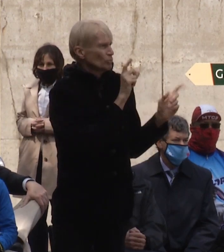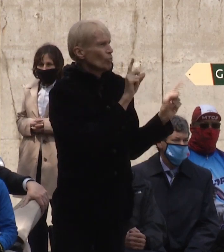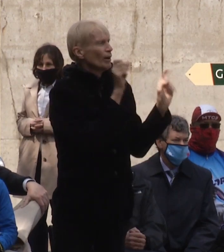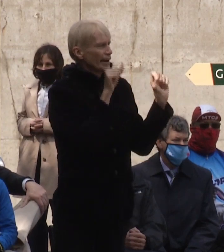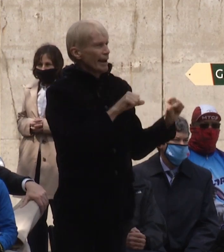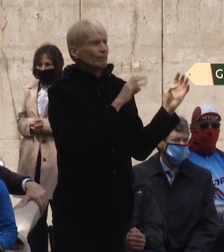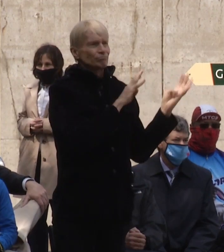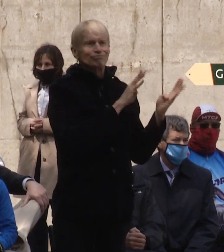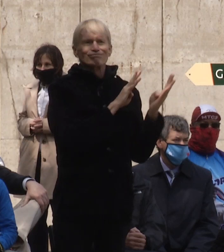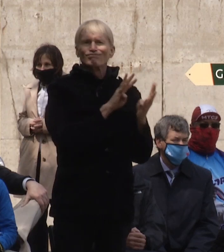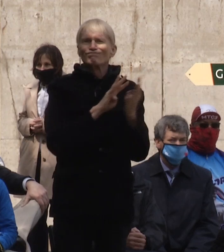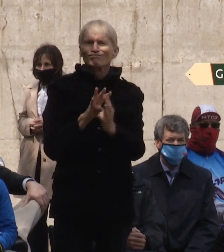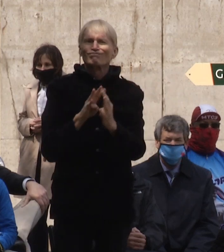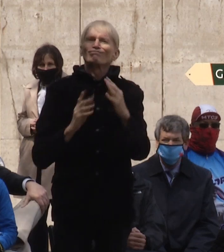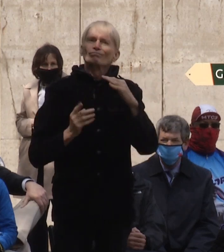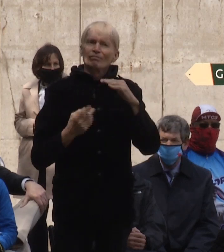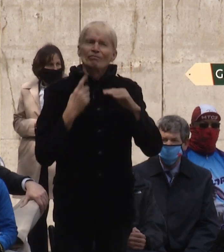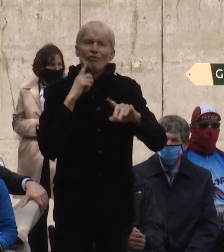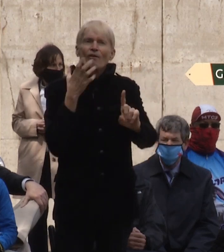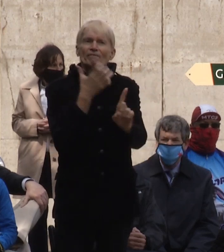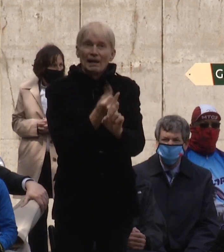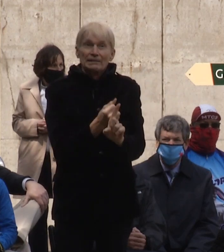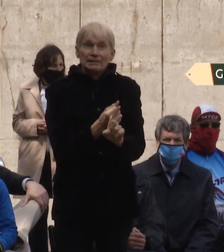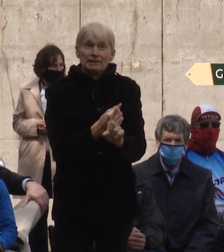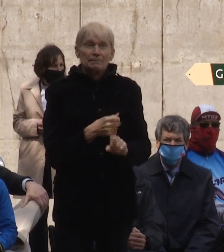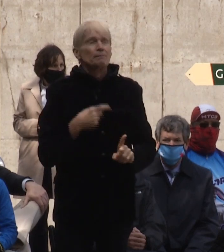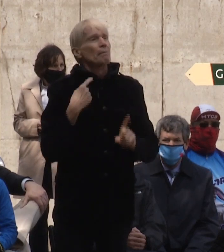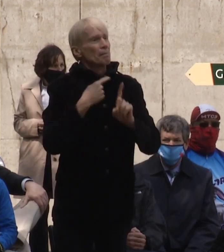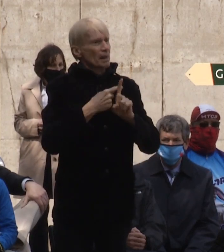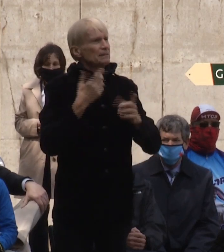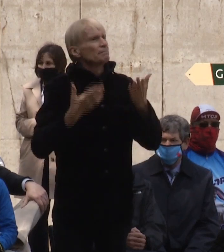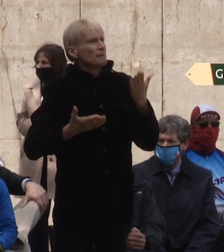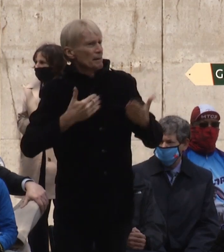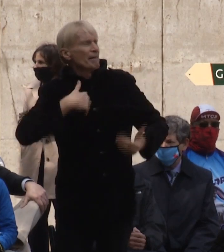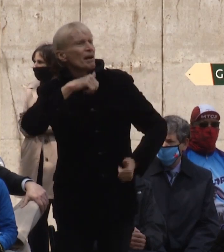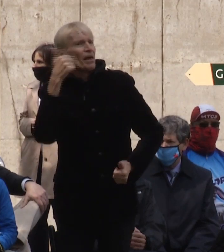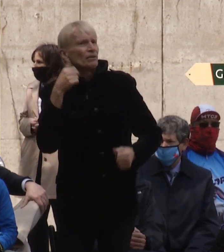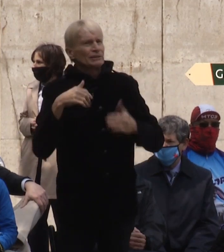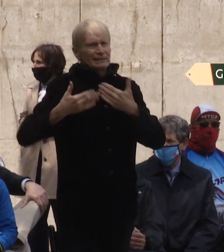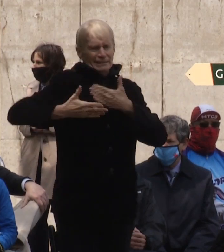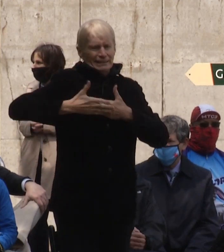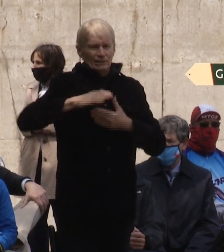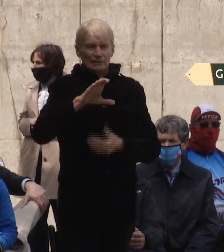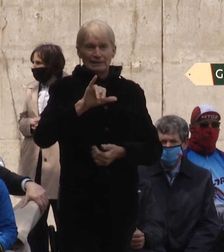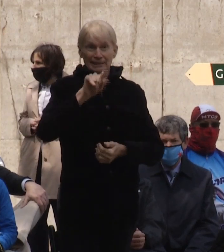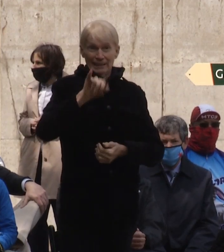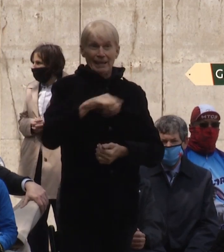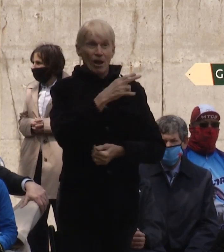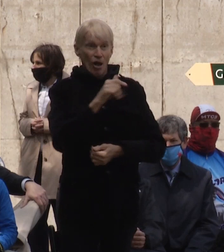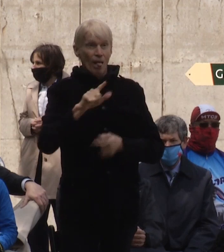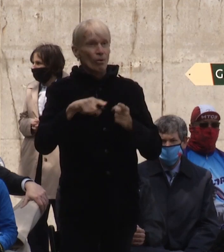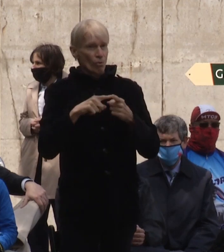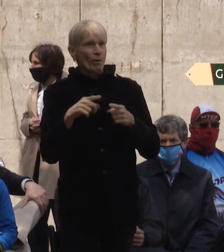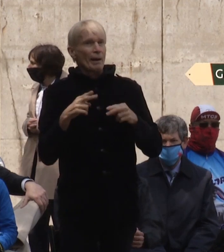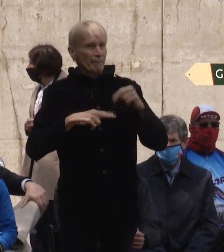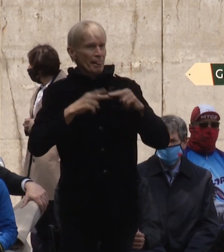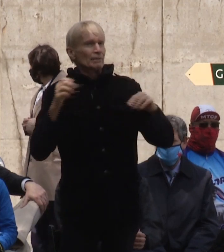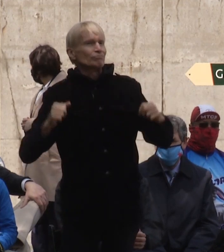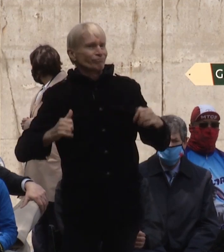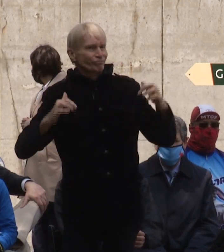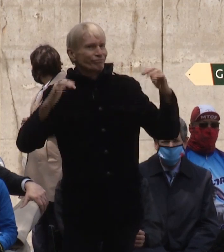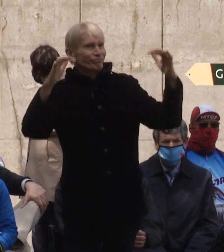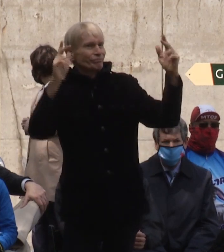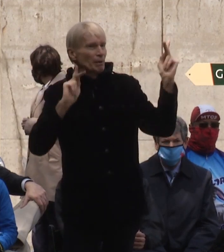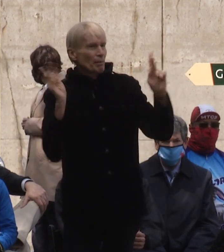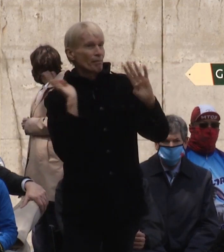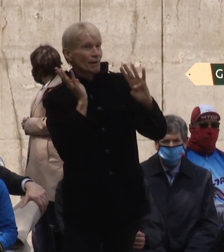vaccine. We'll probably have some other initiatives back in City Hall once we get more workers back. But we're